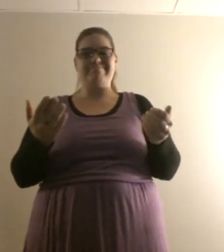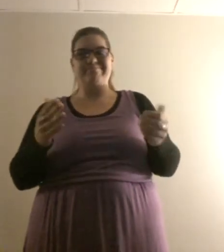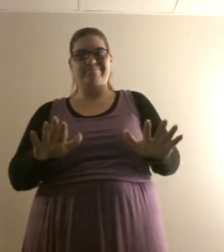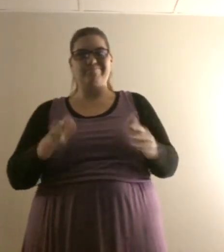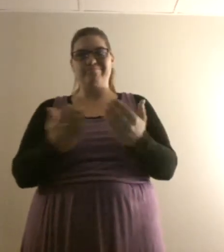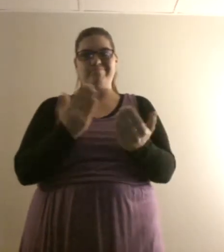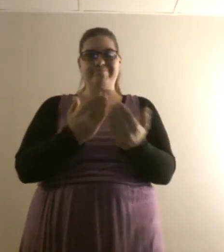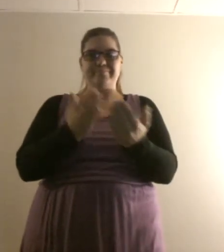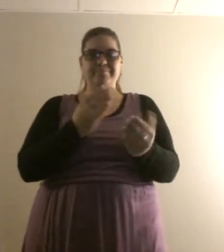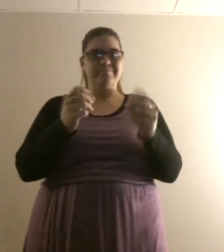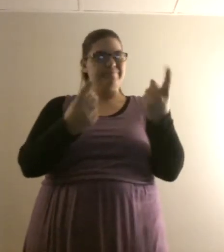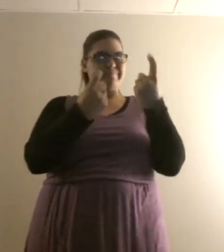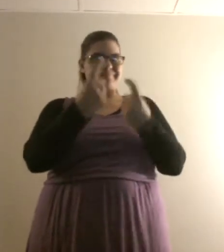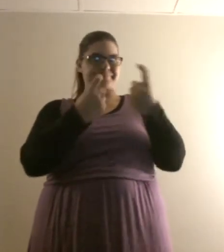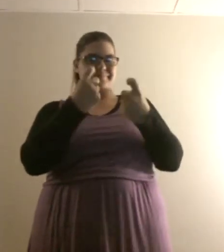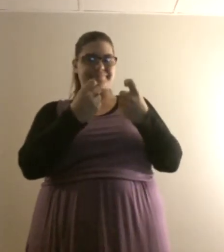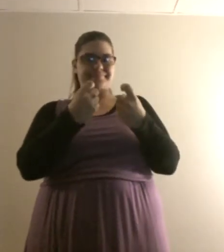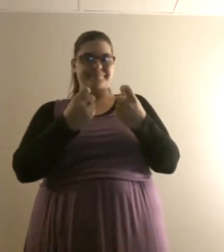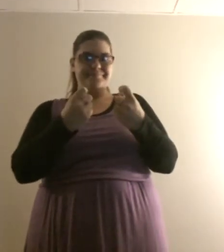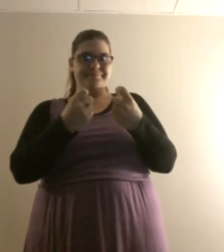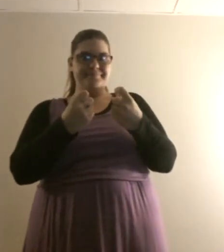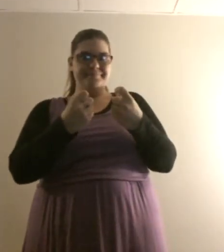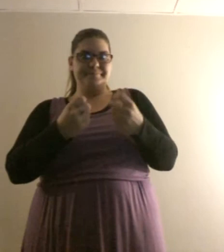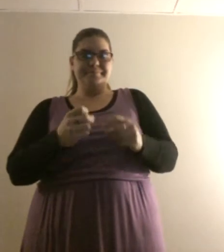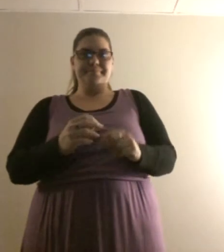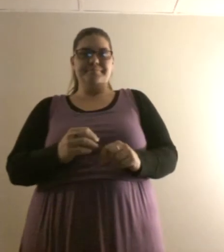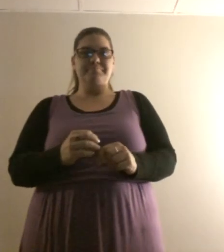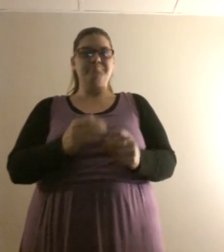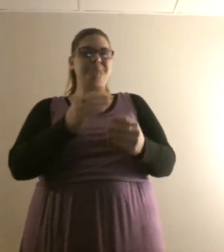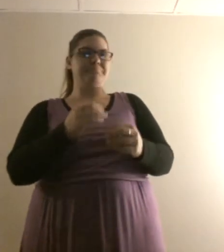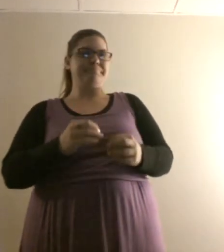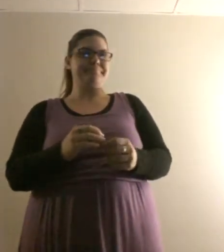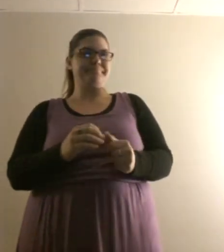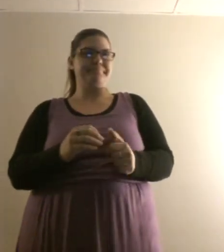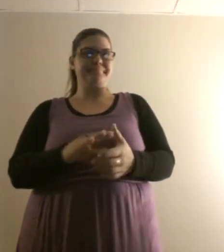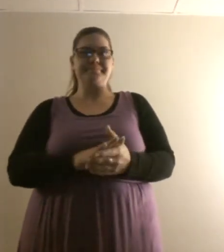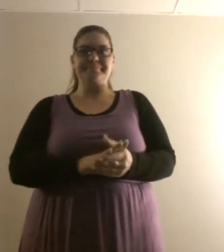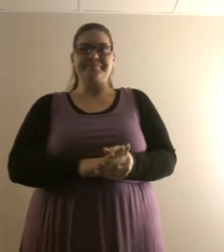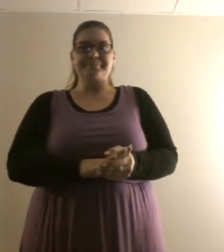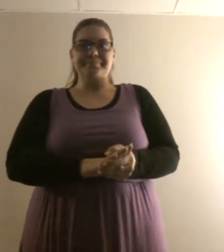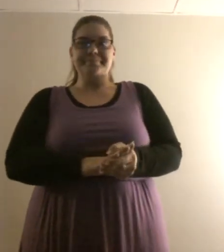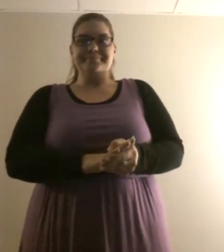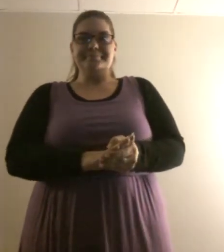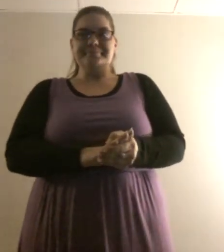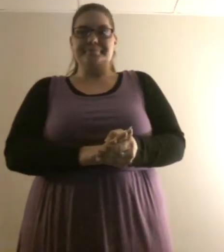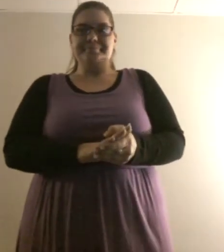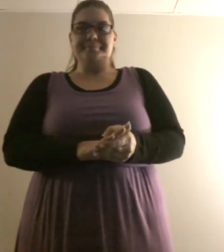Okay, your assignment for tomorrow then is to read lesson 2 if you've not done so already, and take notes over the words in blue.